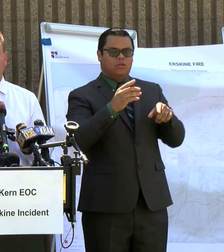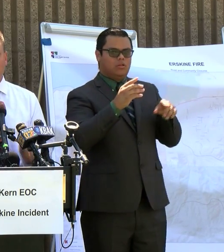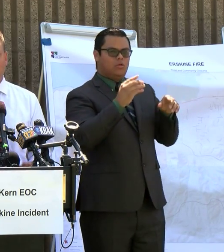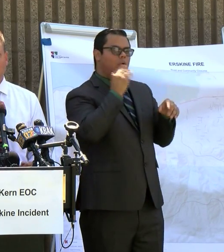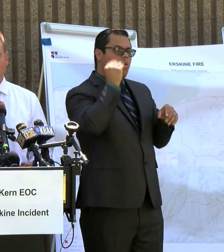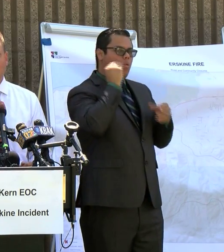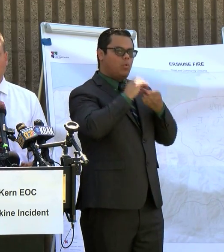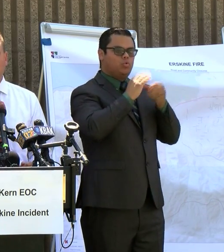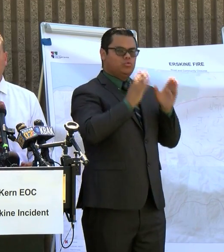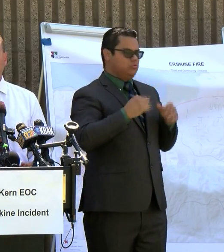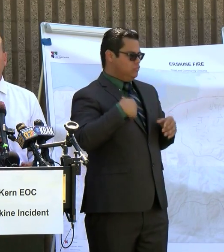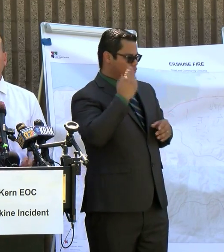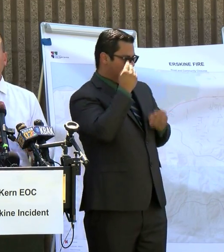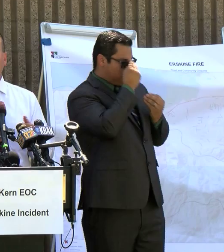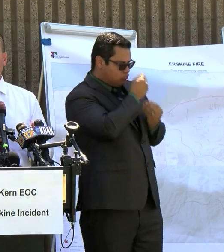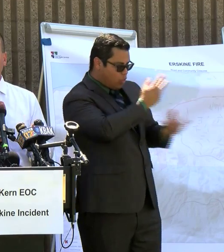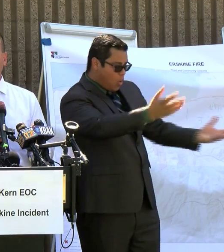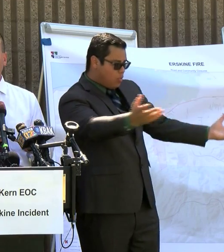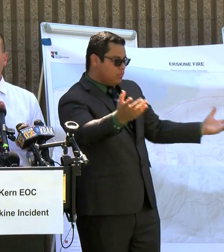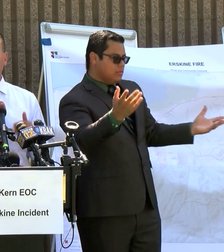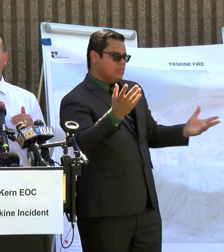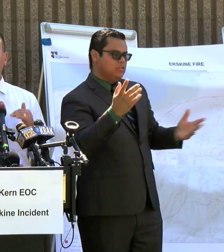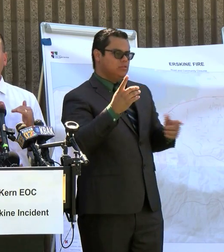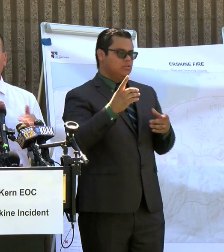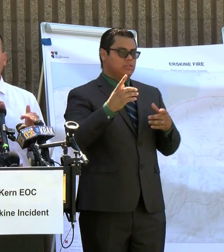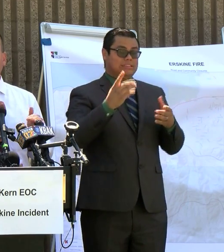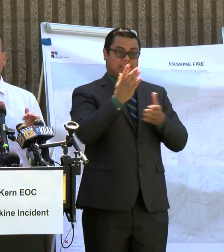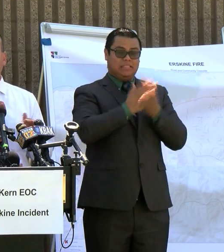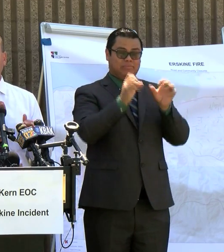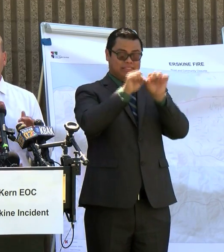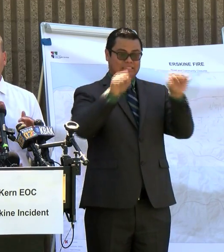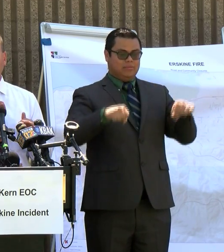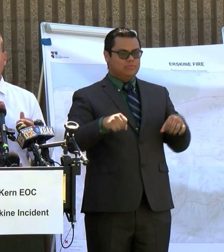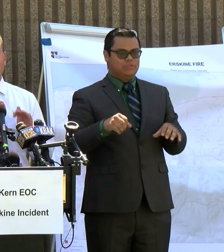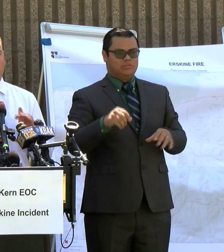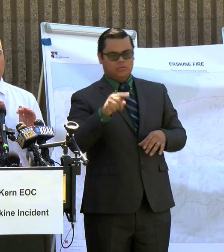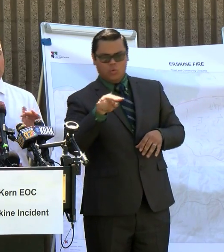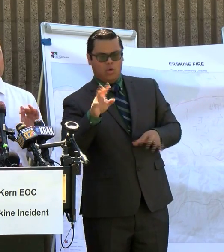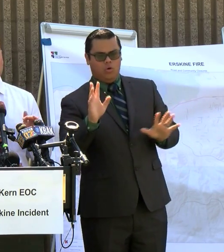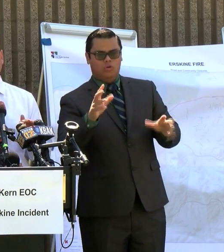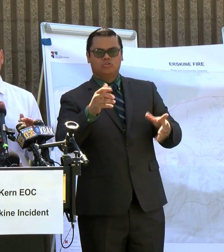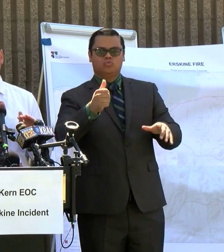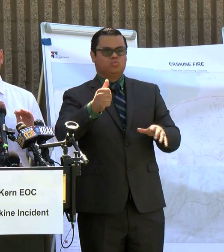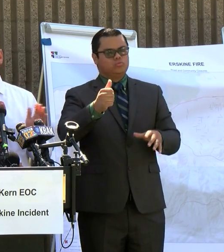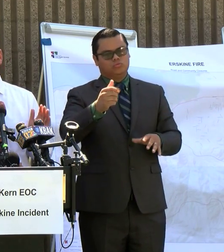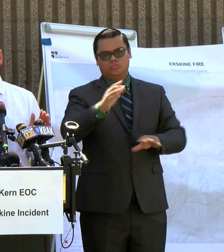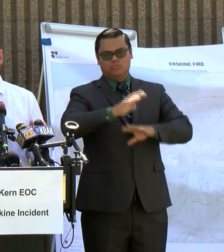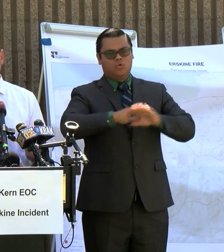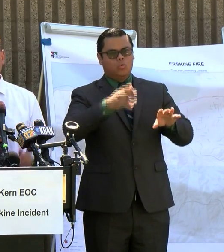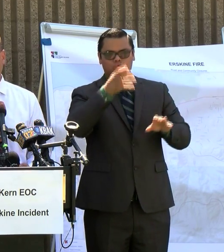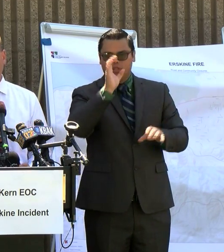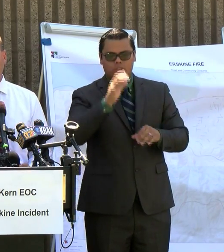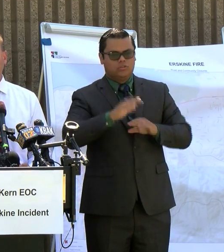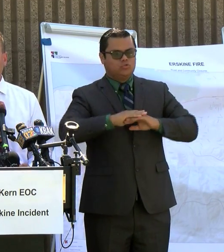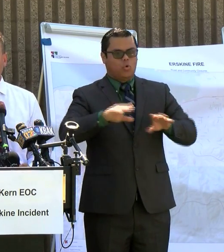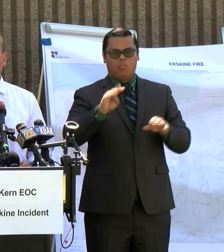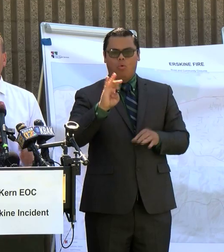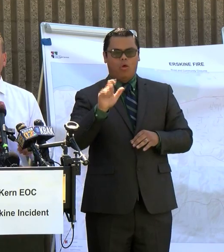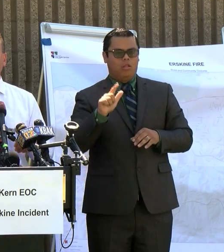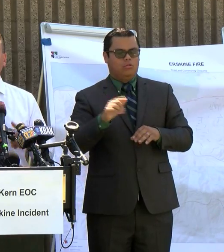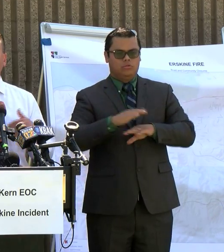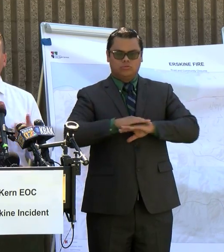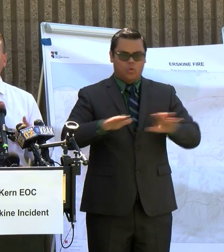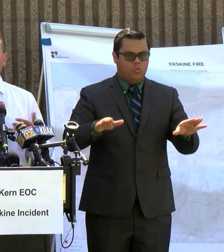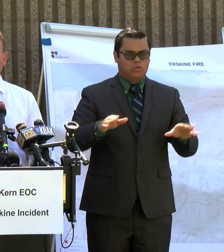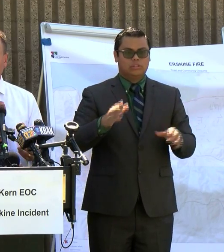what to do. There's some systems, again, that we just do not want you to drink at all, do not want you to boil the water. There are some